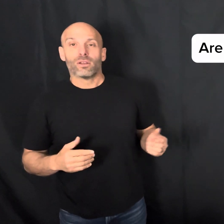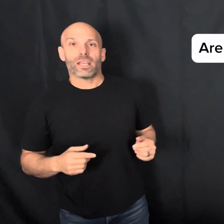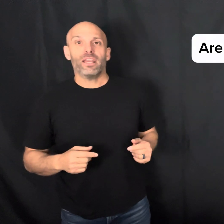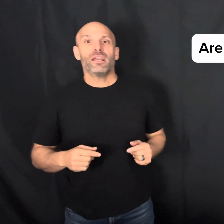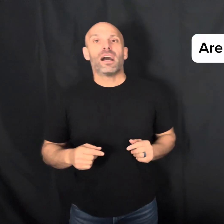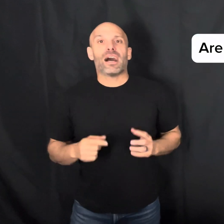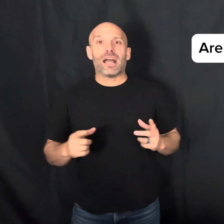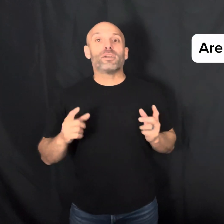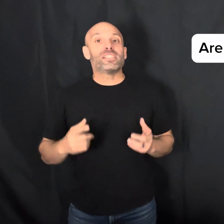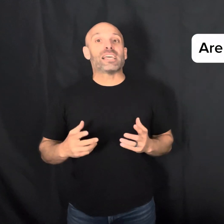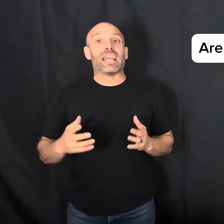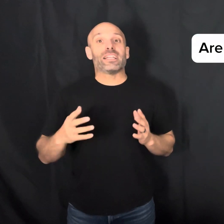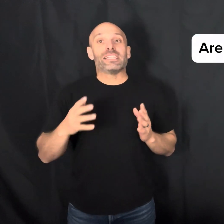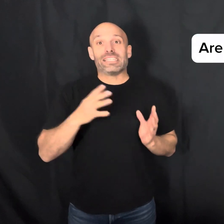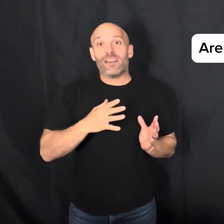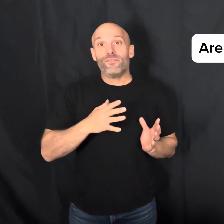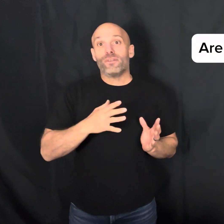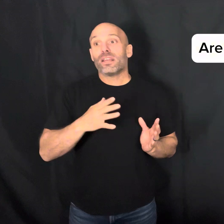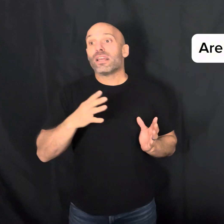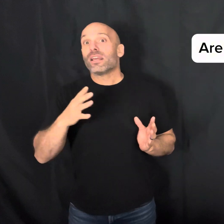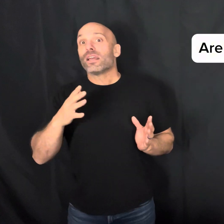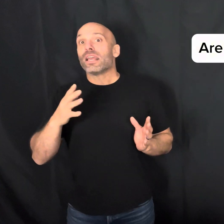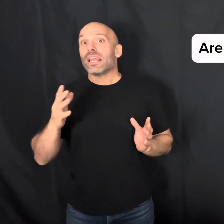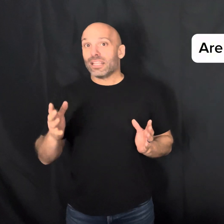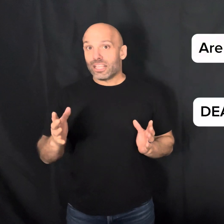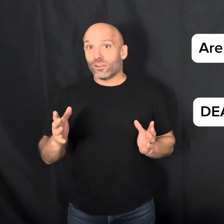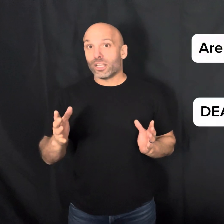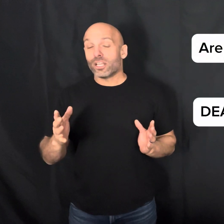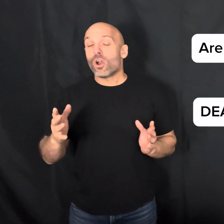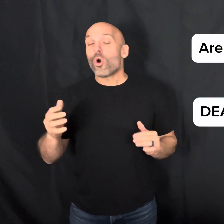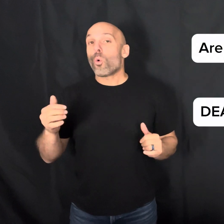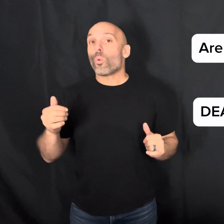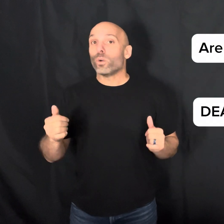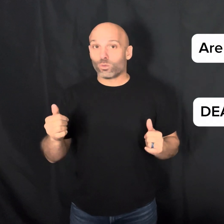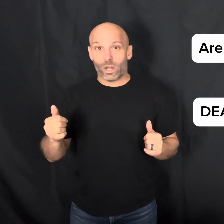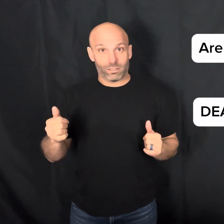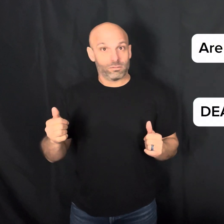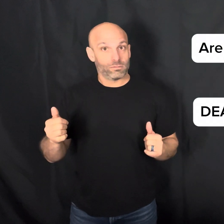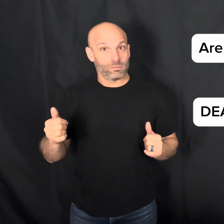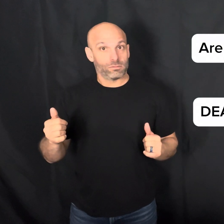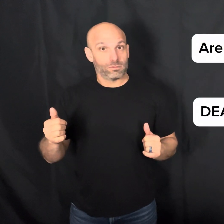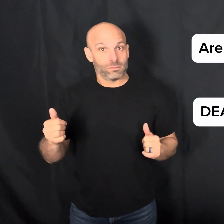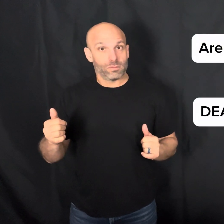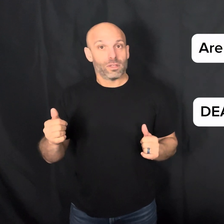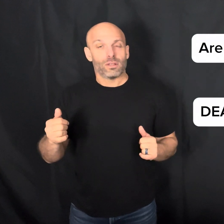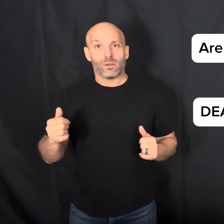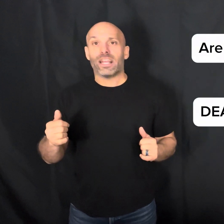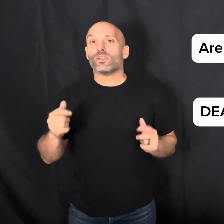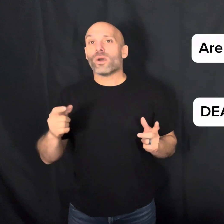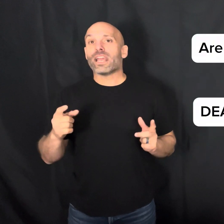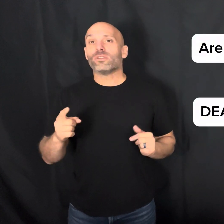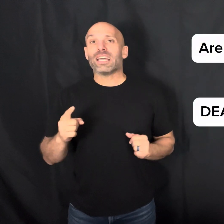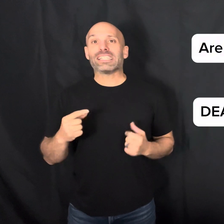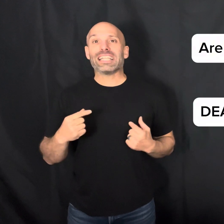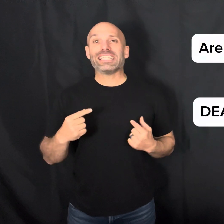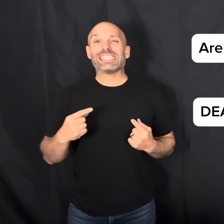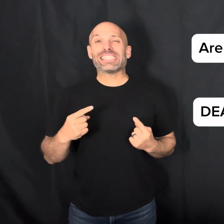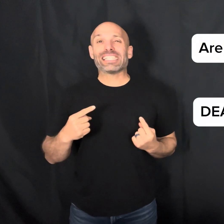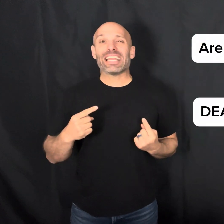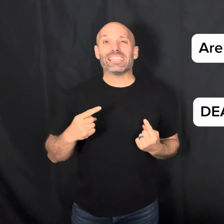Okay, I'm gonna sign deaf, hearing, which one? Right? And the way I do that is I lean slightly to